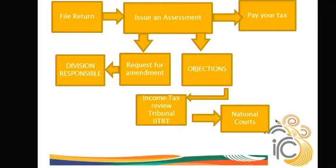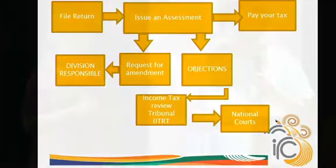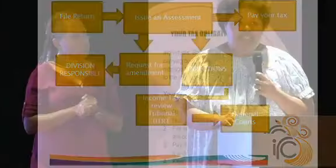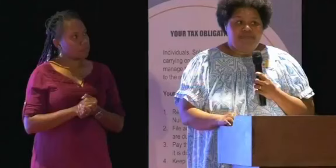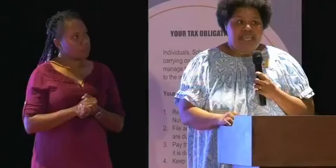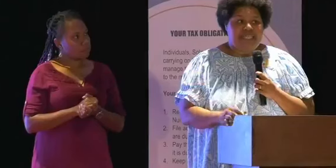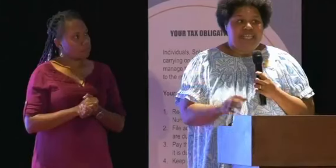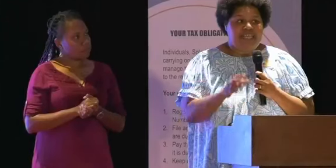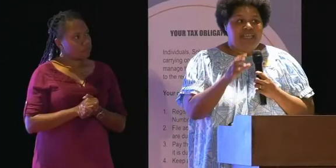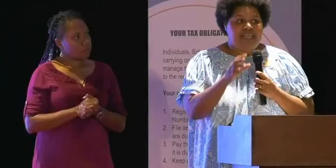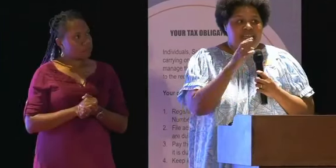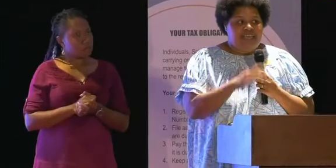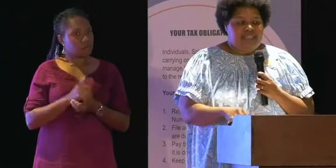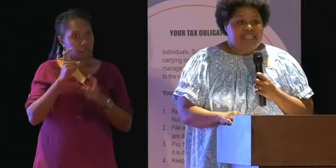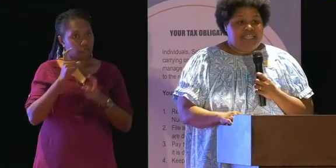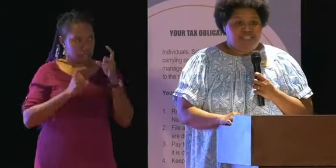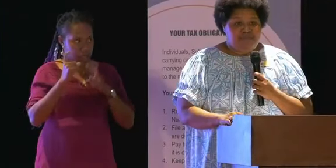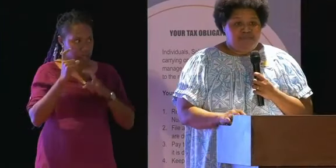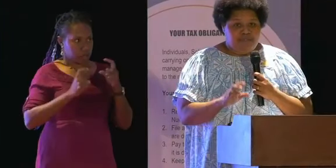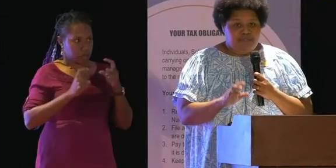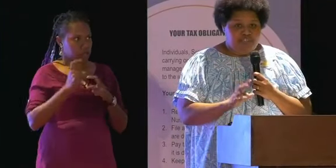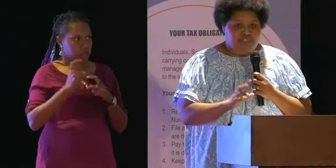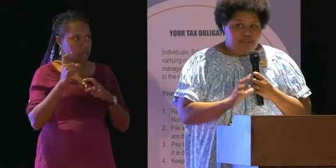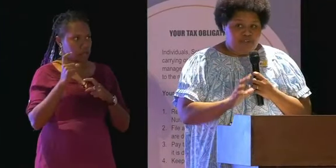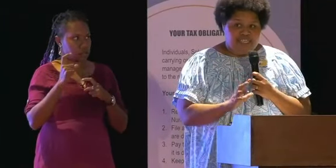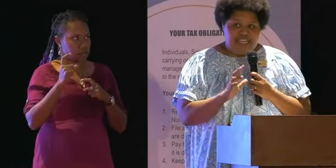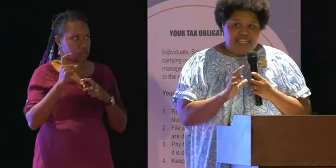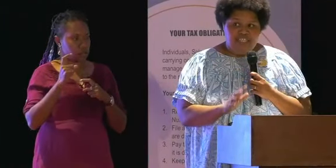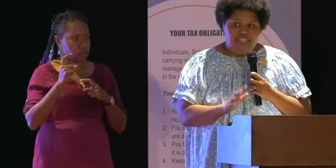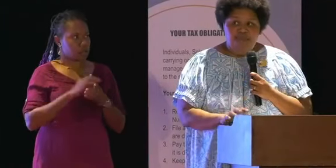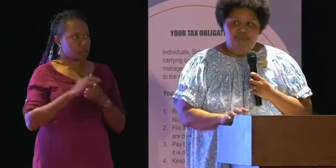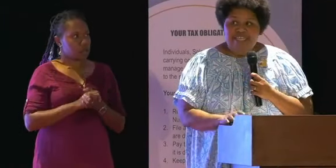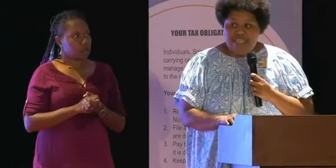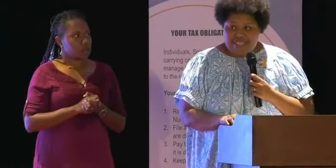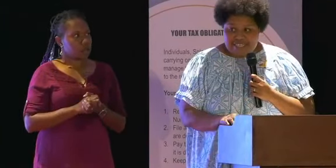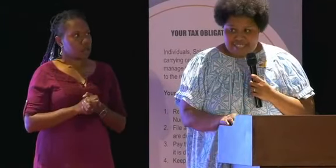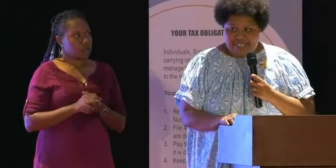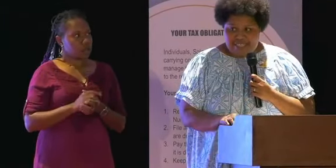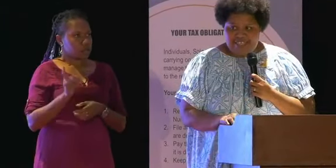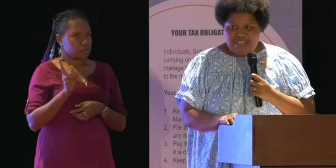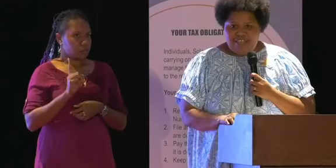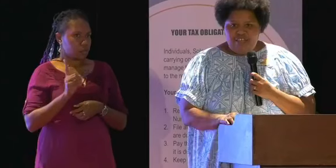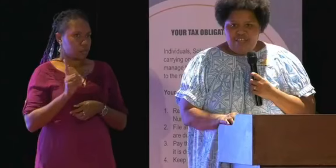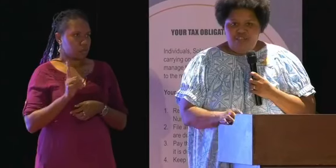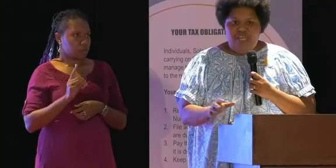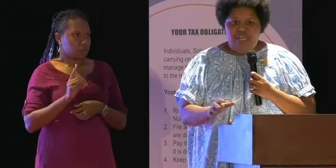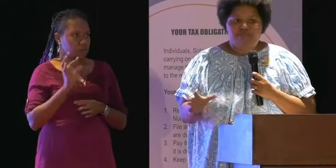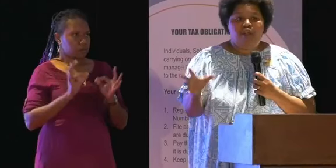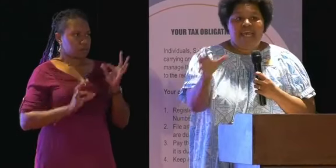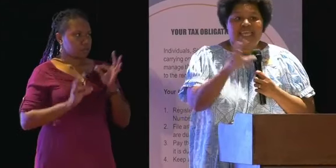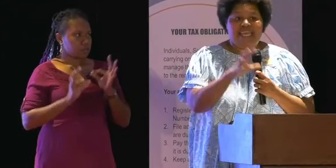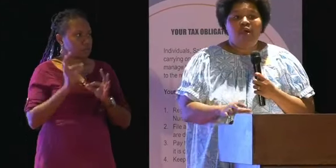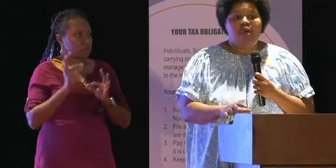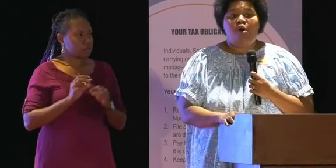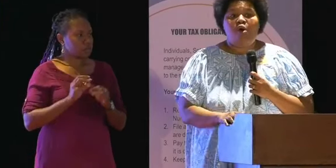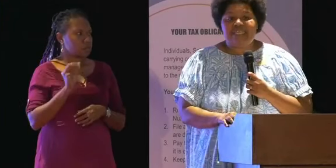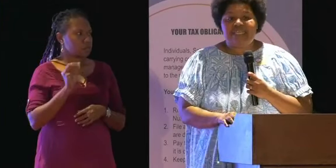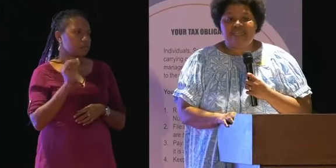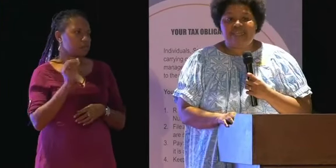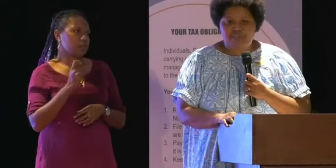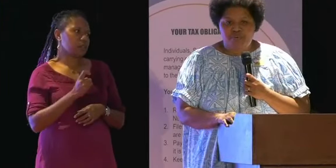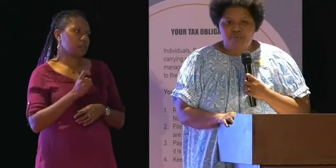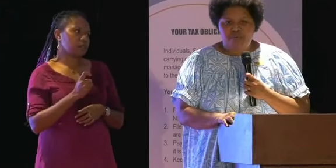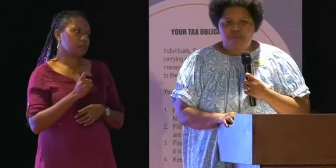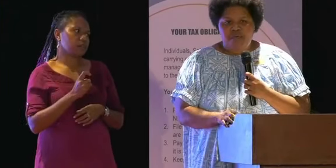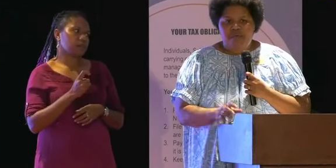assessment that was raised by the first person that actually raised that assessment. So it's more like a